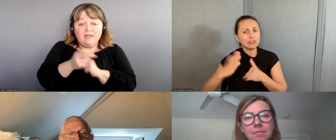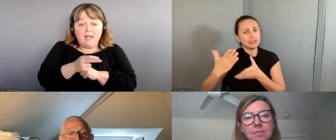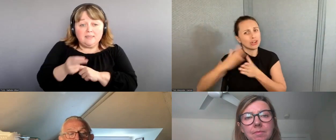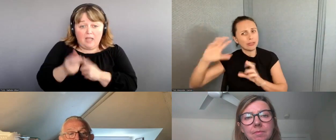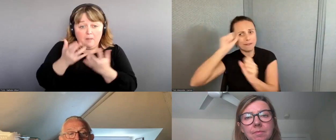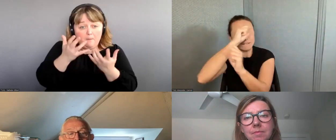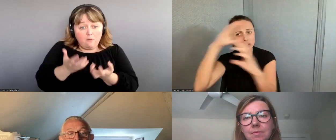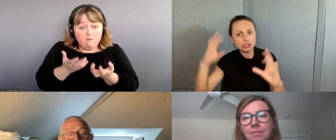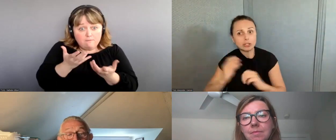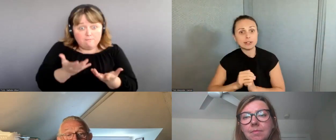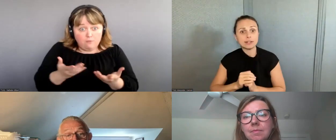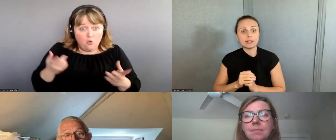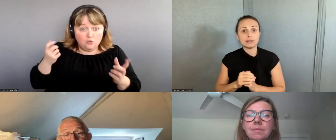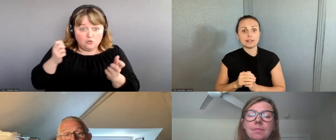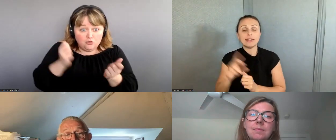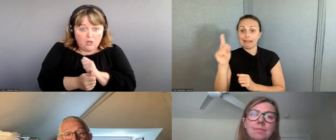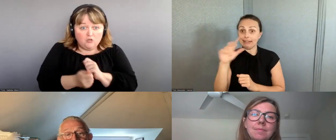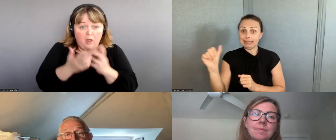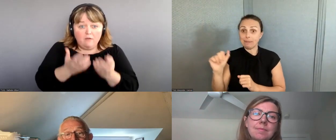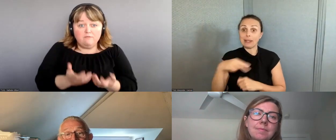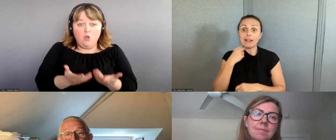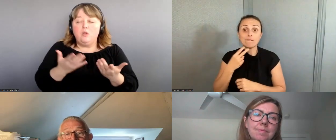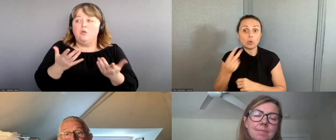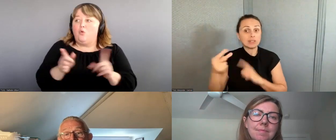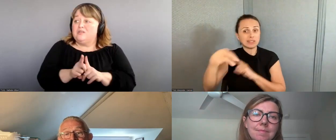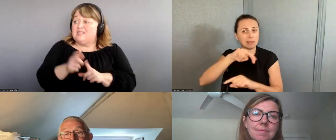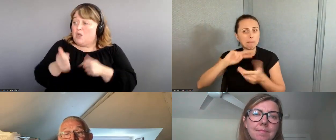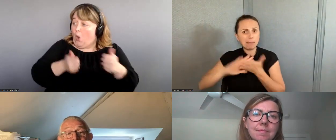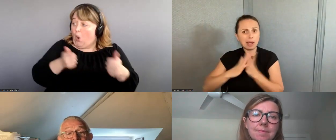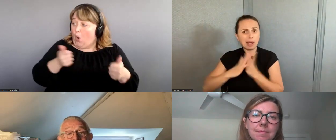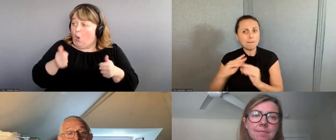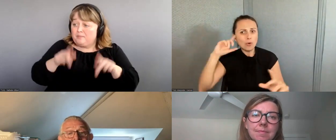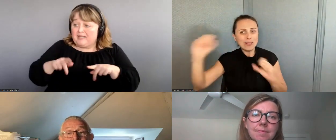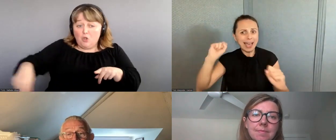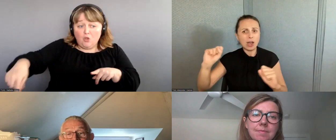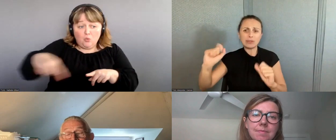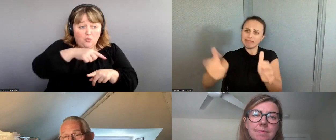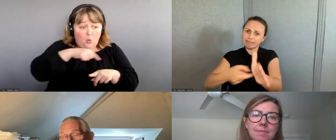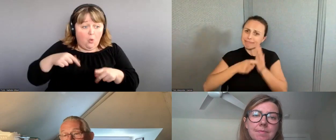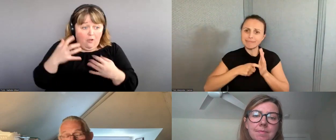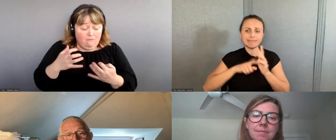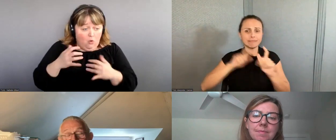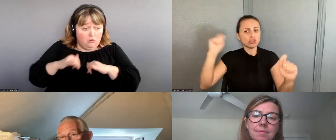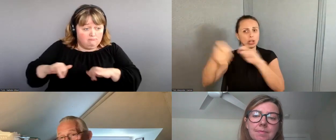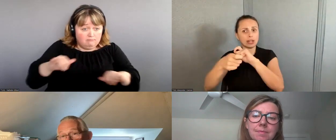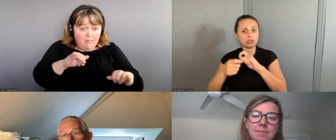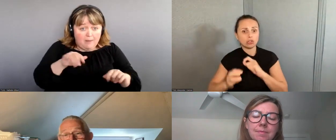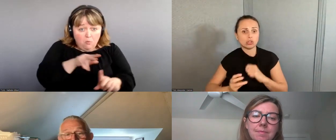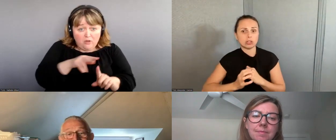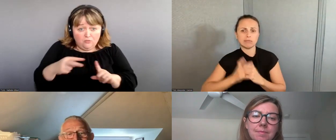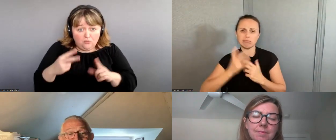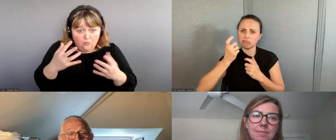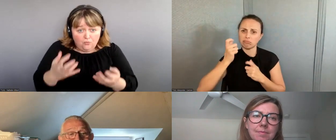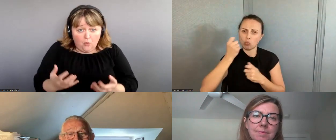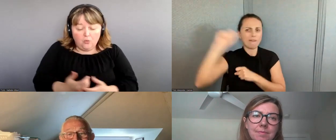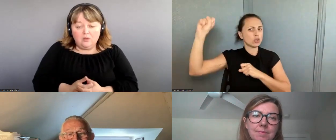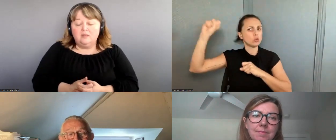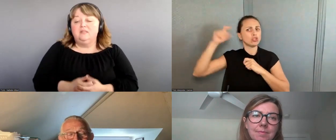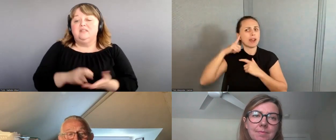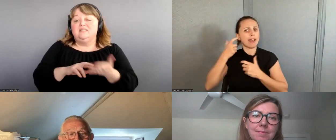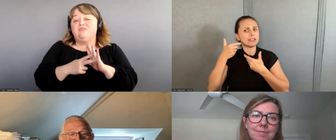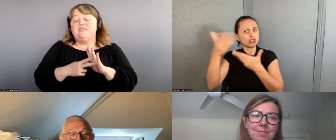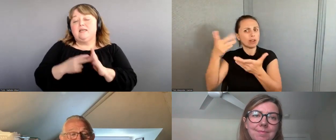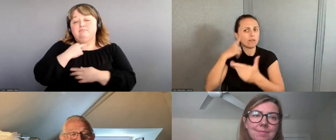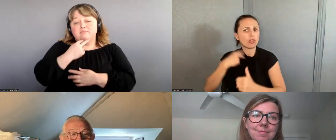vision. Disability voices have become louder, and they now demand a revolution, I would suggest, for